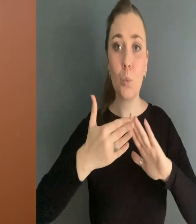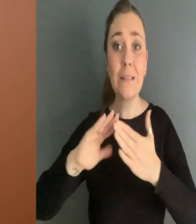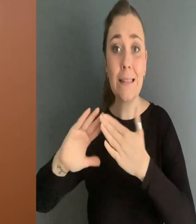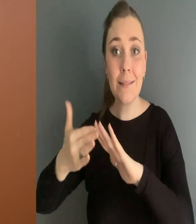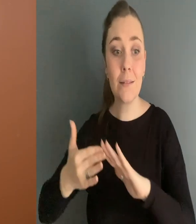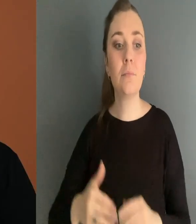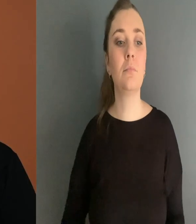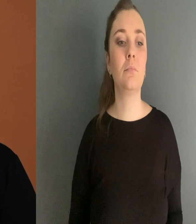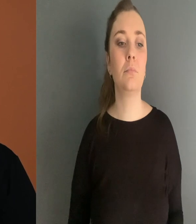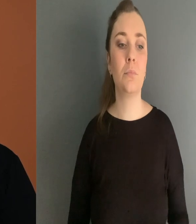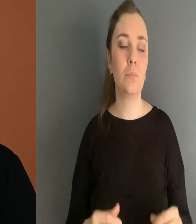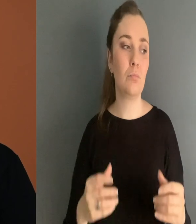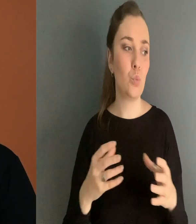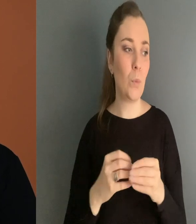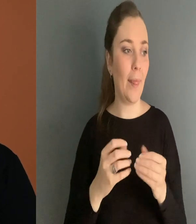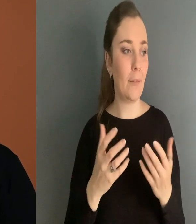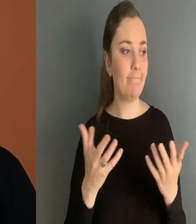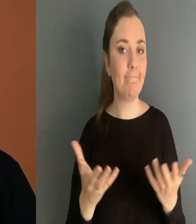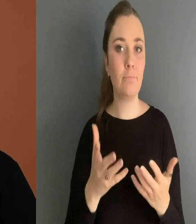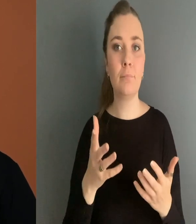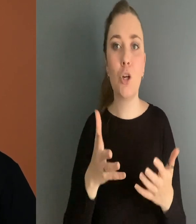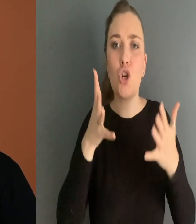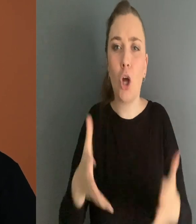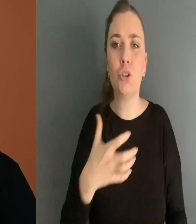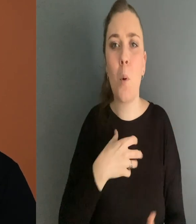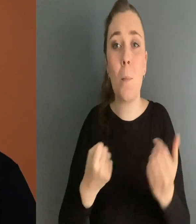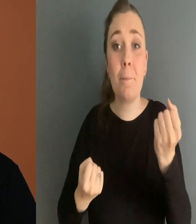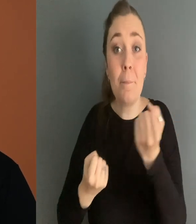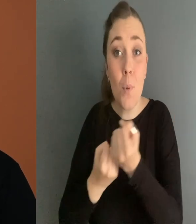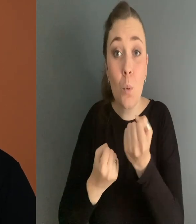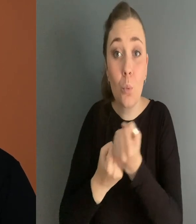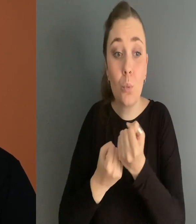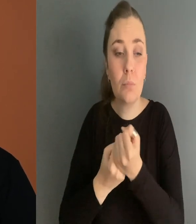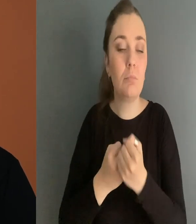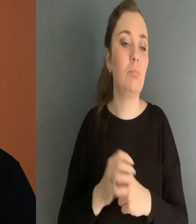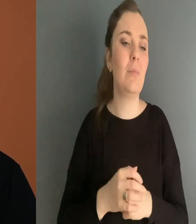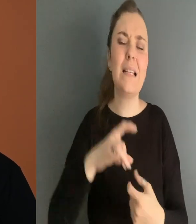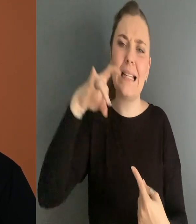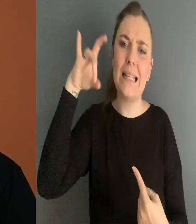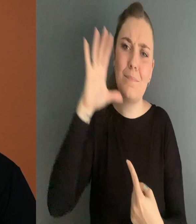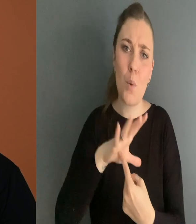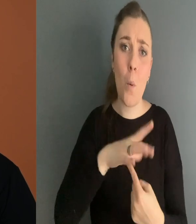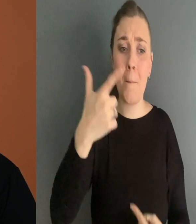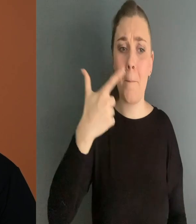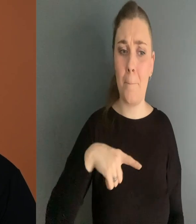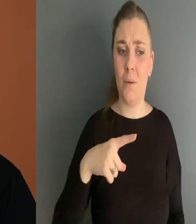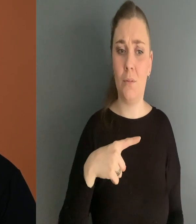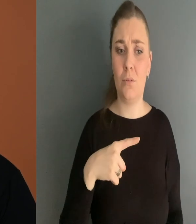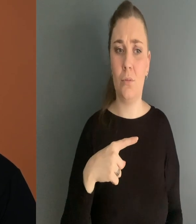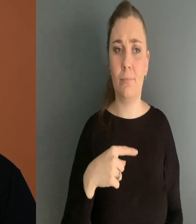with you know a lot more support and it's important because